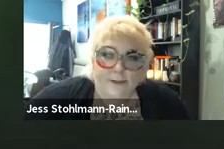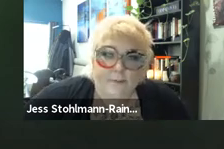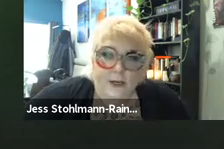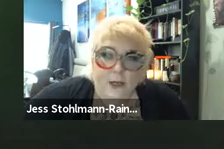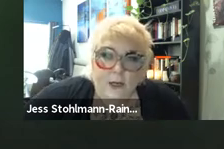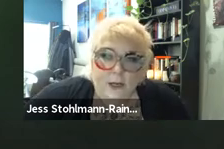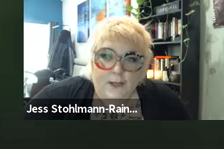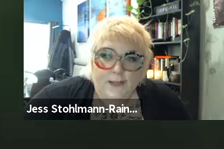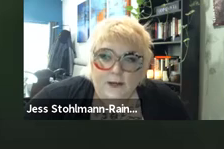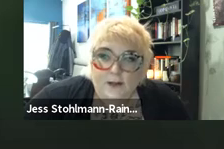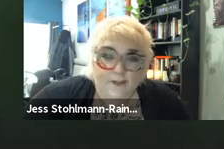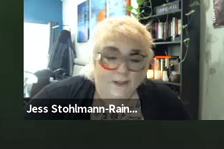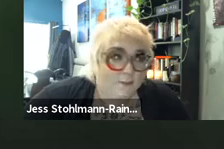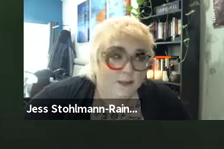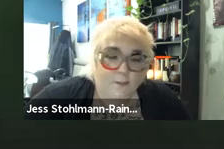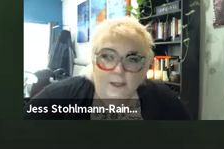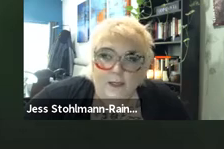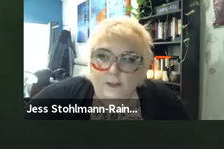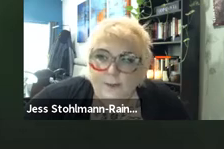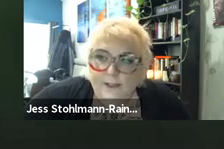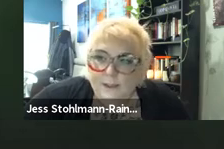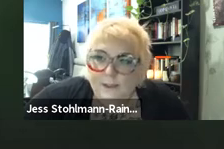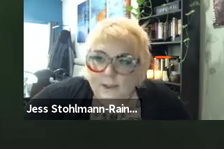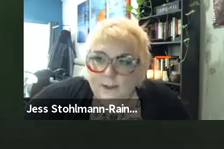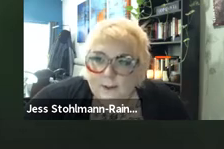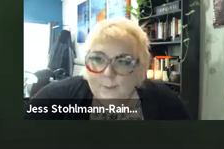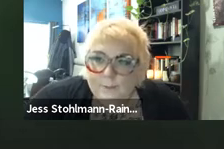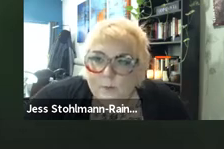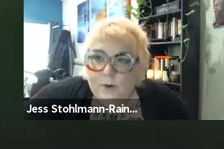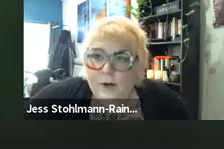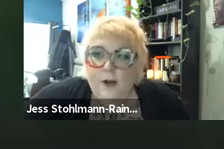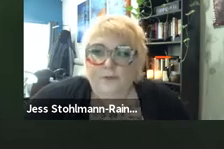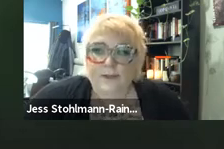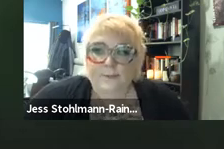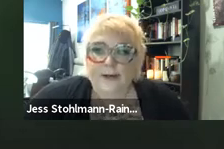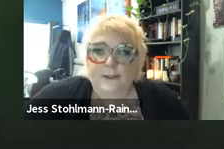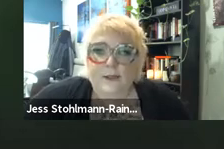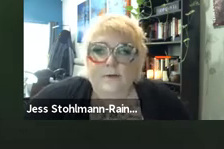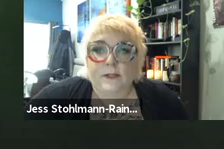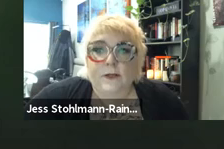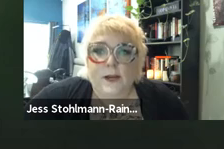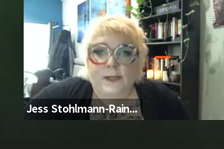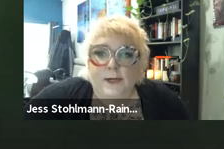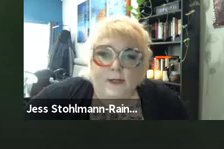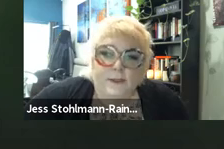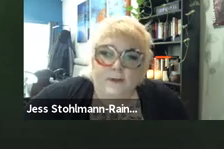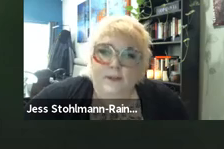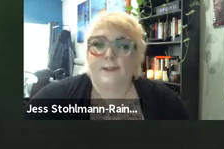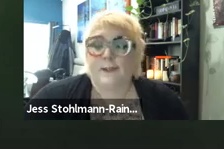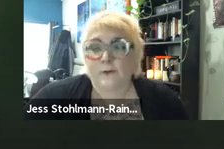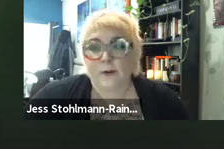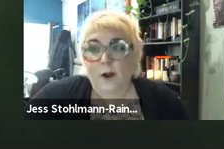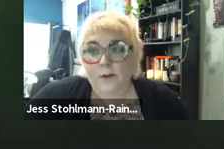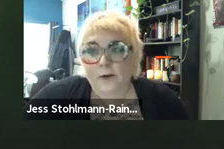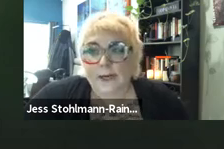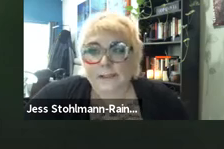nomadic ways of being and state claim to some of these particular spaces we want to offer respect to the original caretakers of the